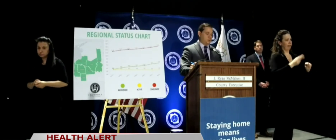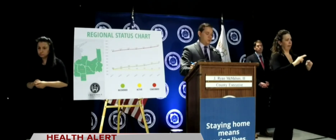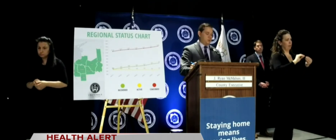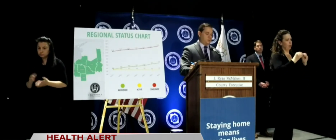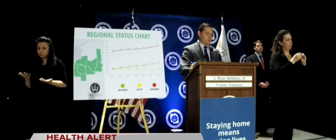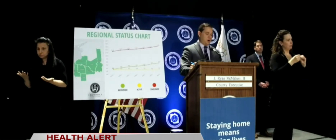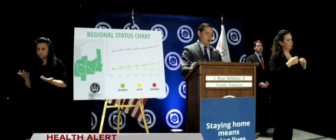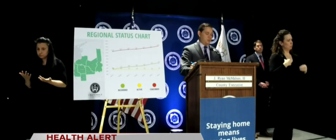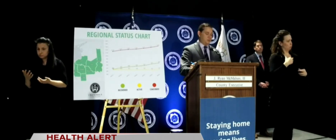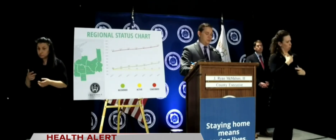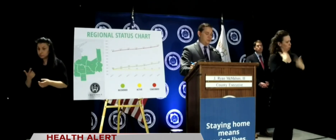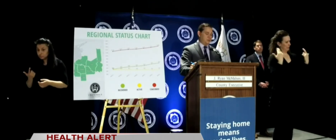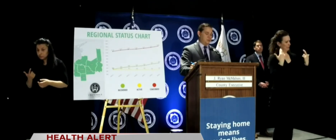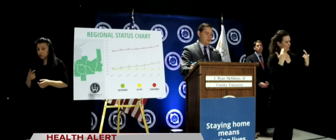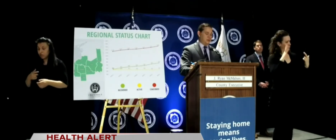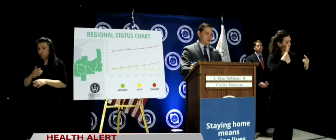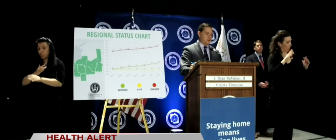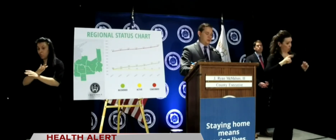think it would be